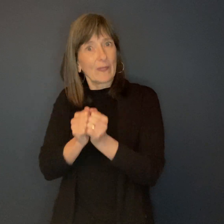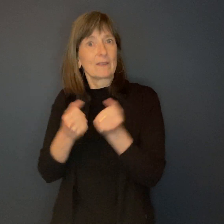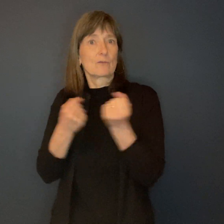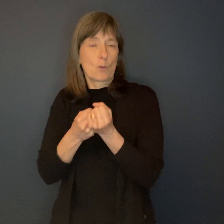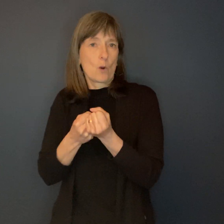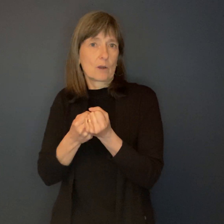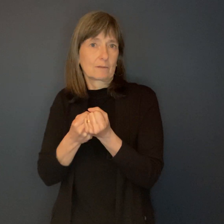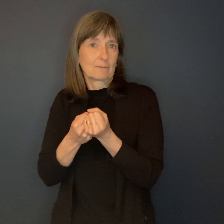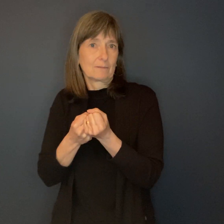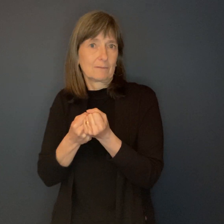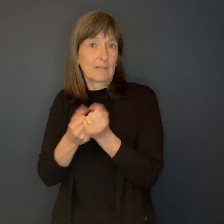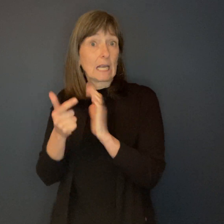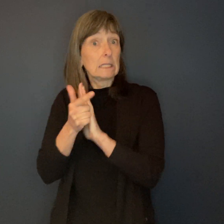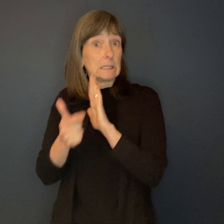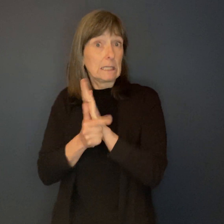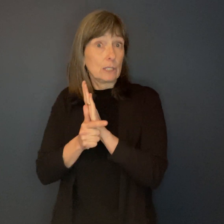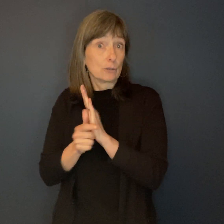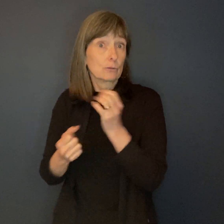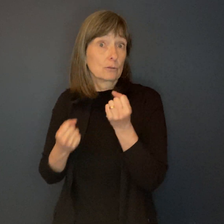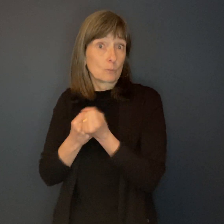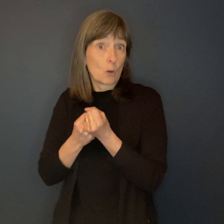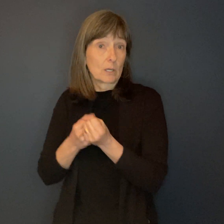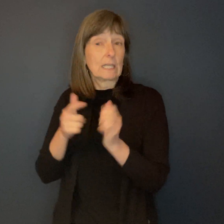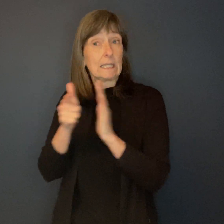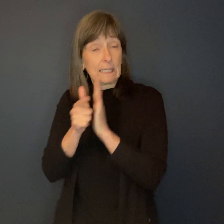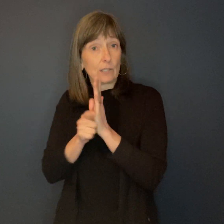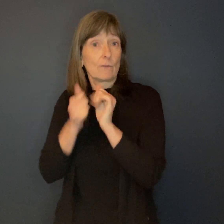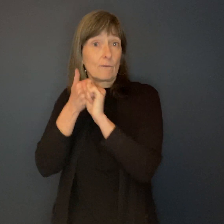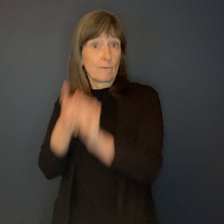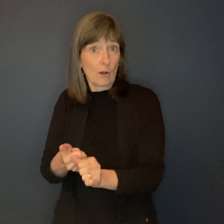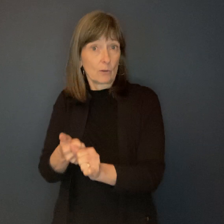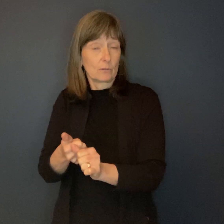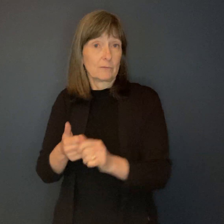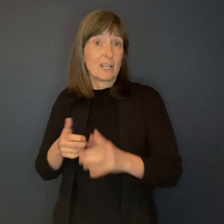is, by definition, international, because,